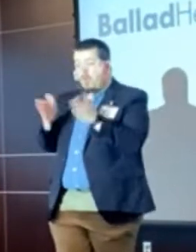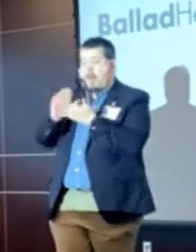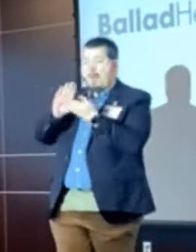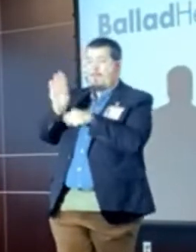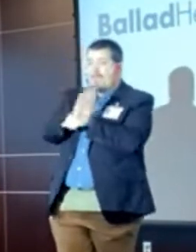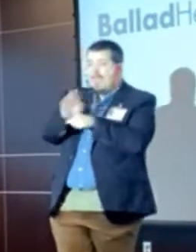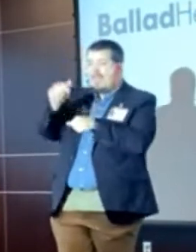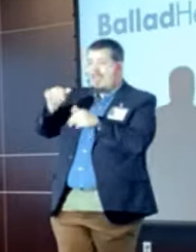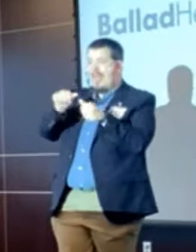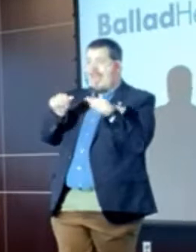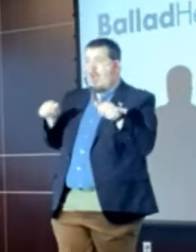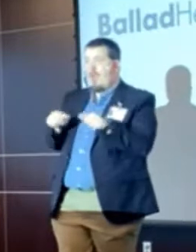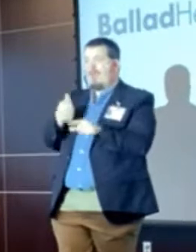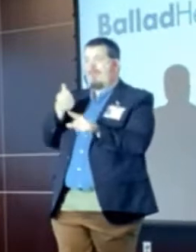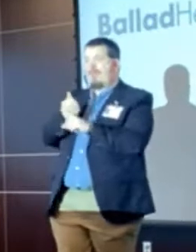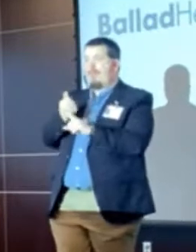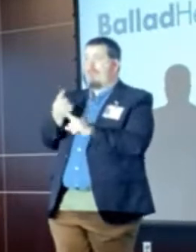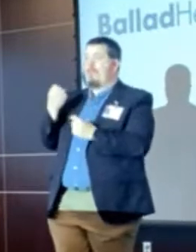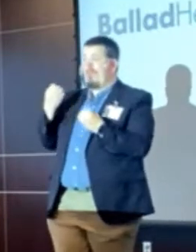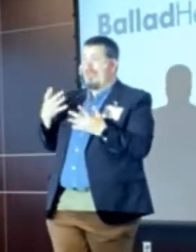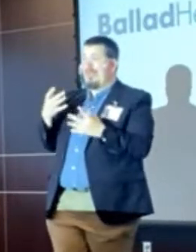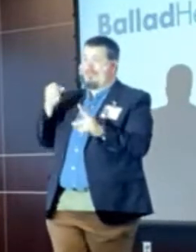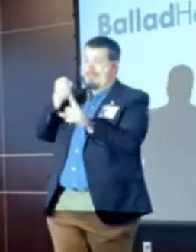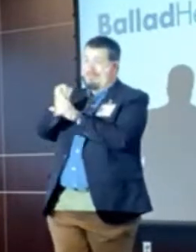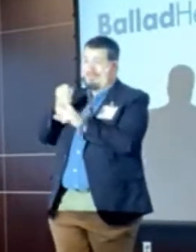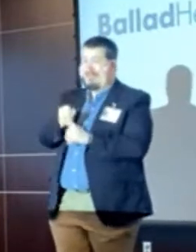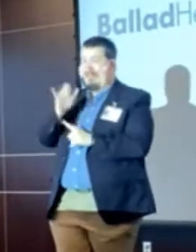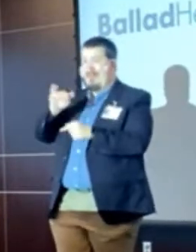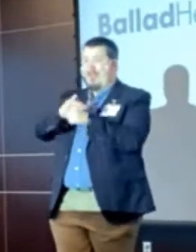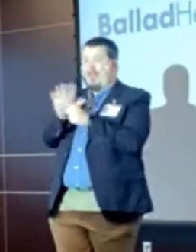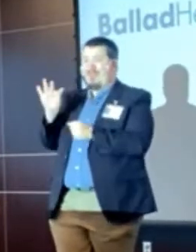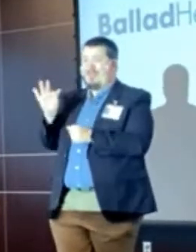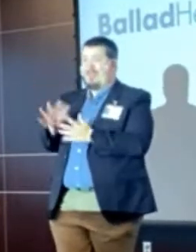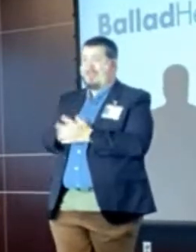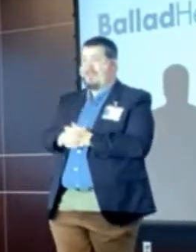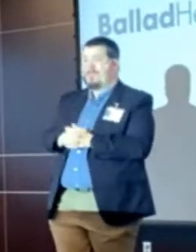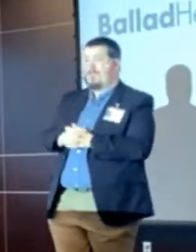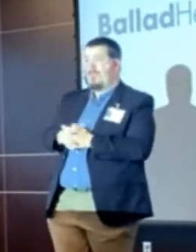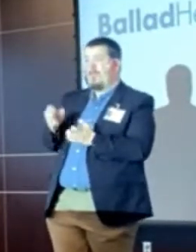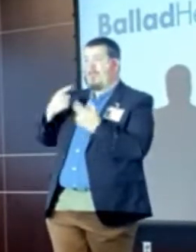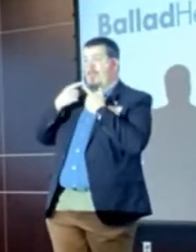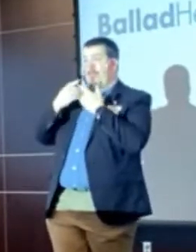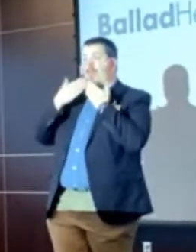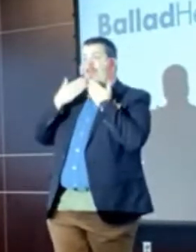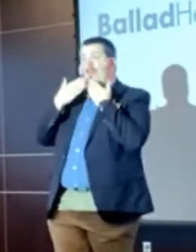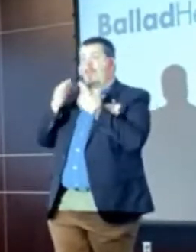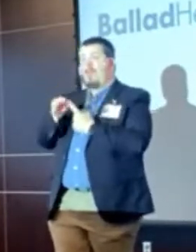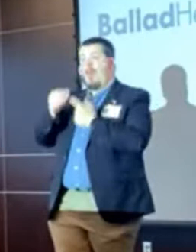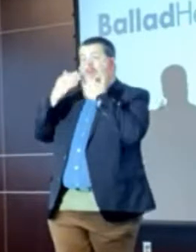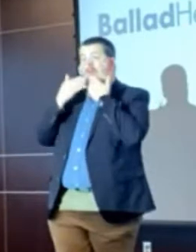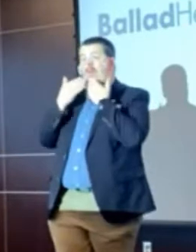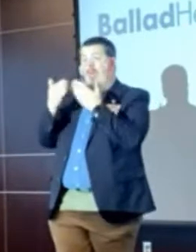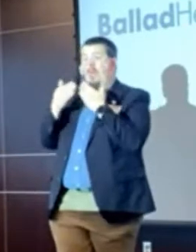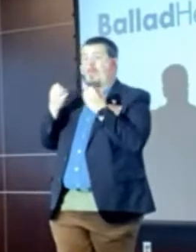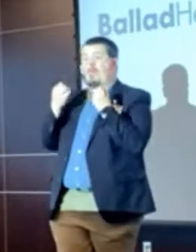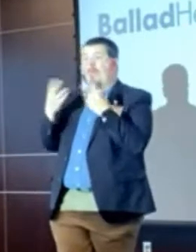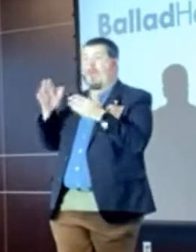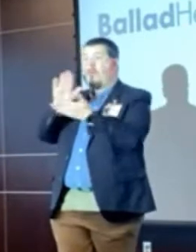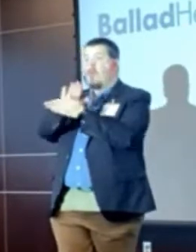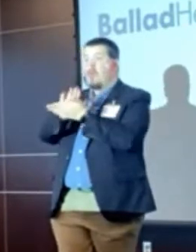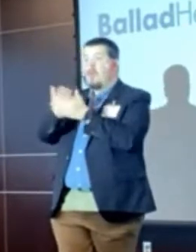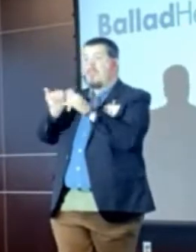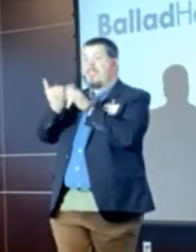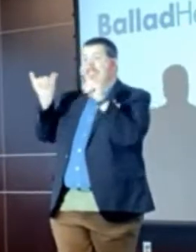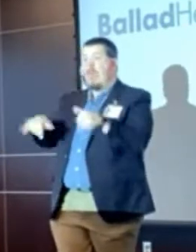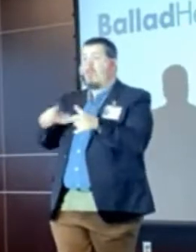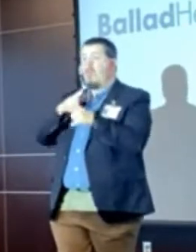in our area who have been impacted by COVID-19. I want to say a special thank you to many of our school systems